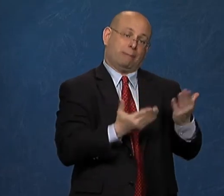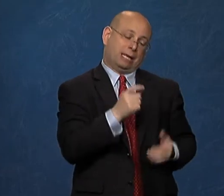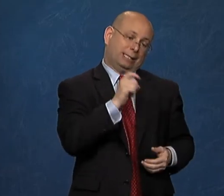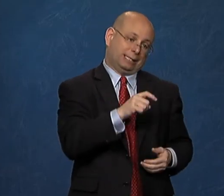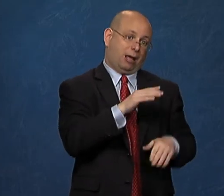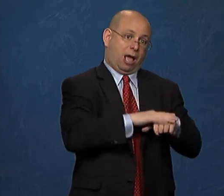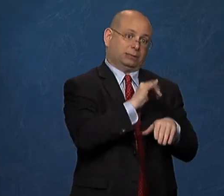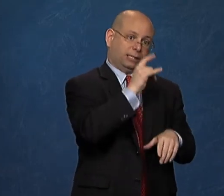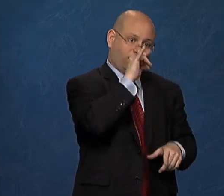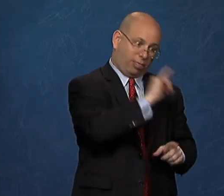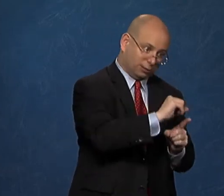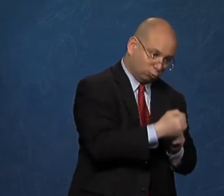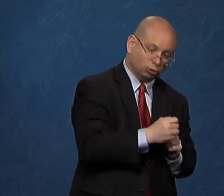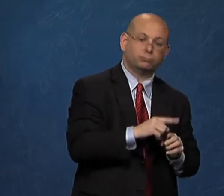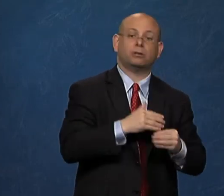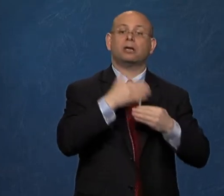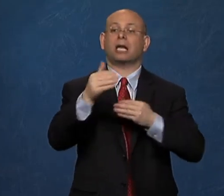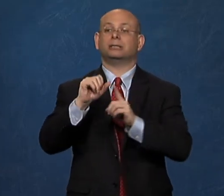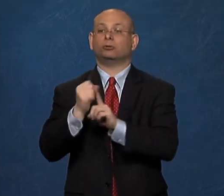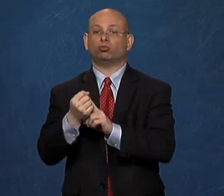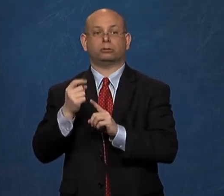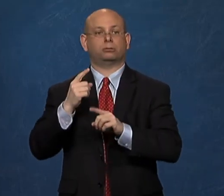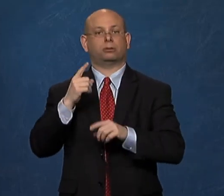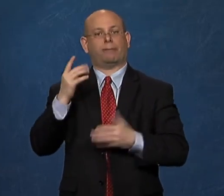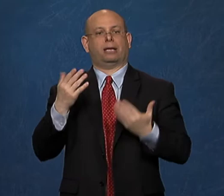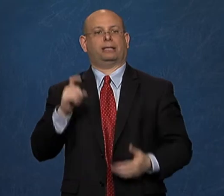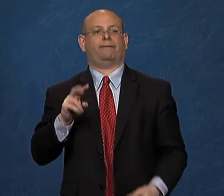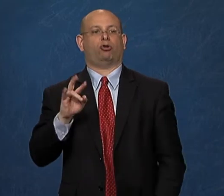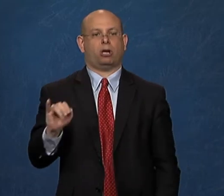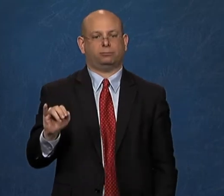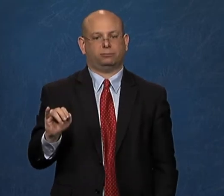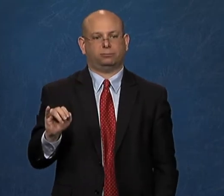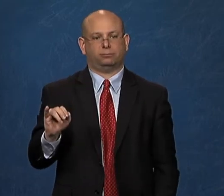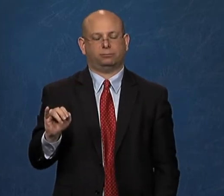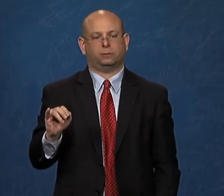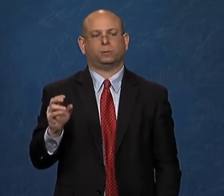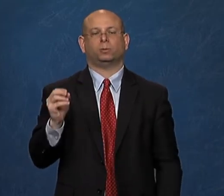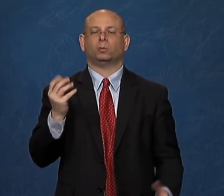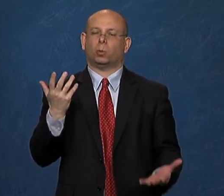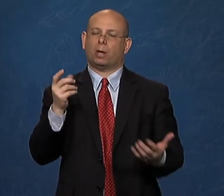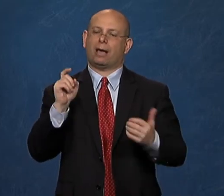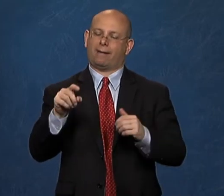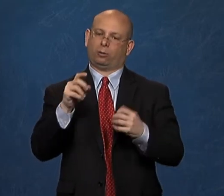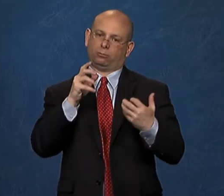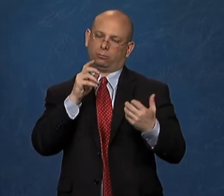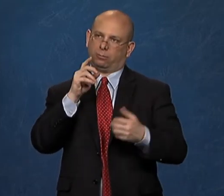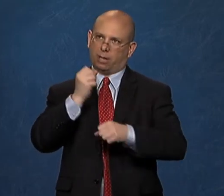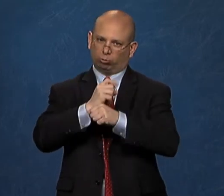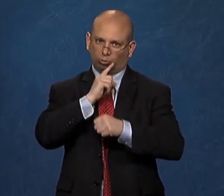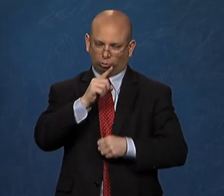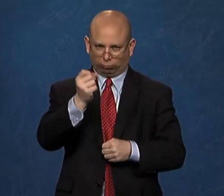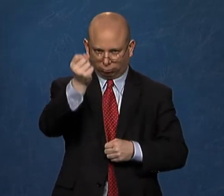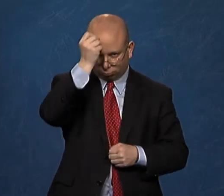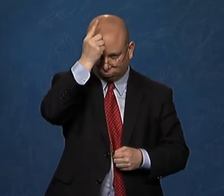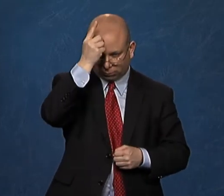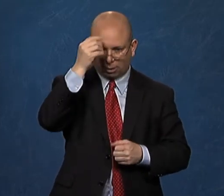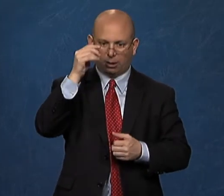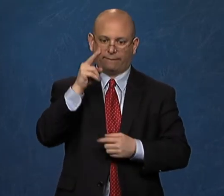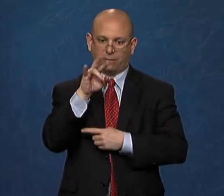One person may work effectively in one situation through VRI, but then in a different situation, maybe VRI will not be the best option. So it's